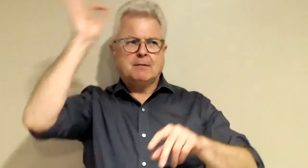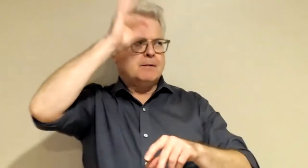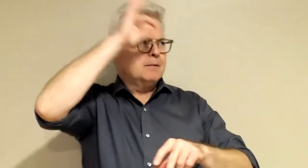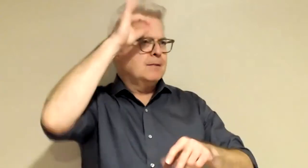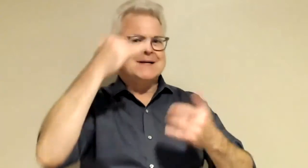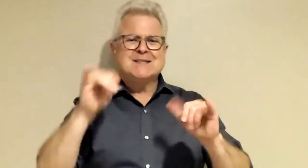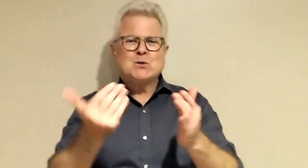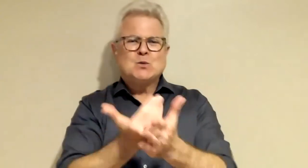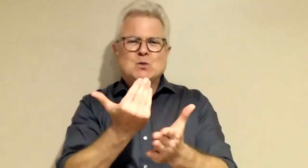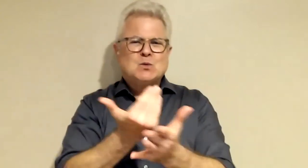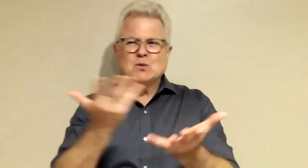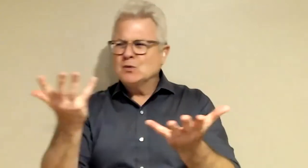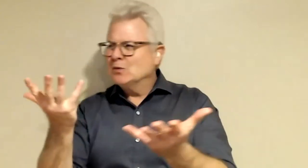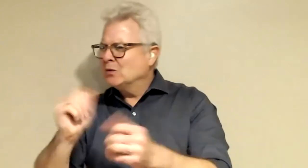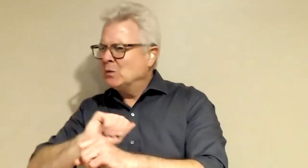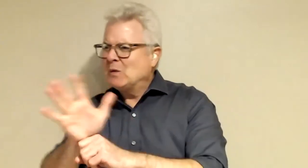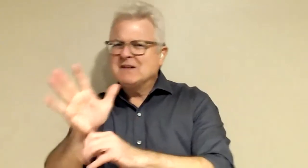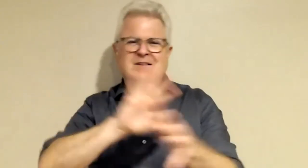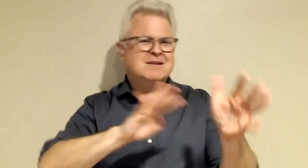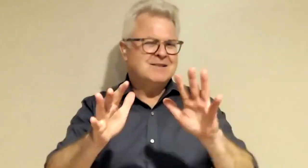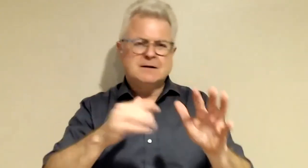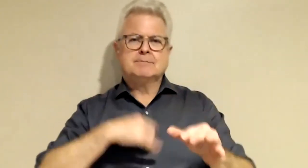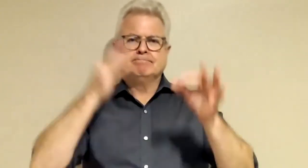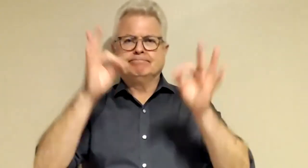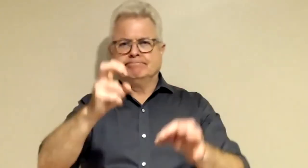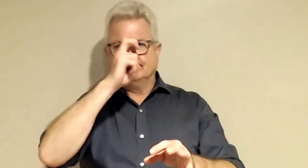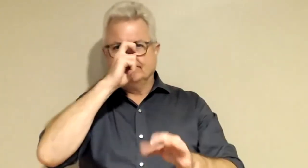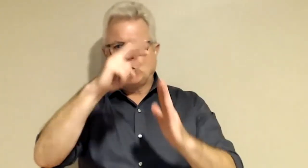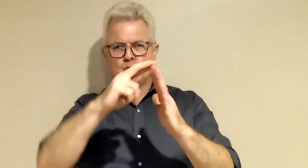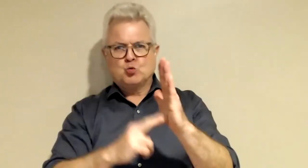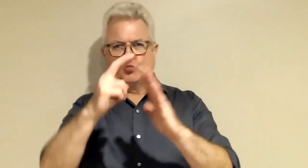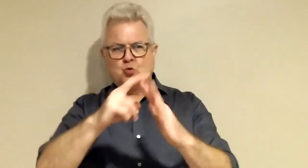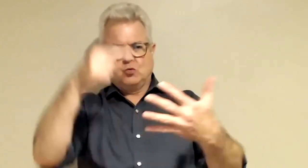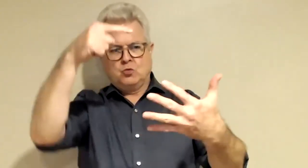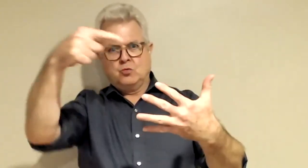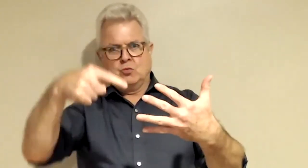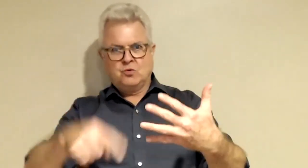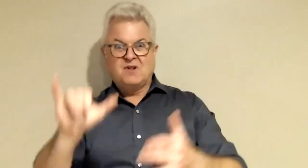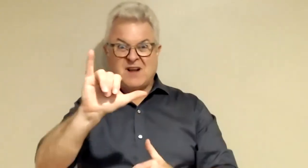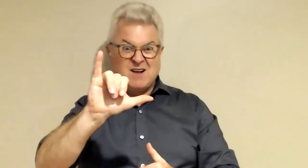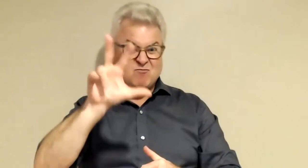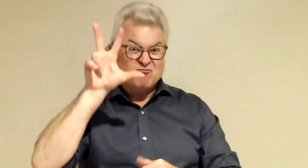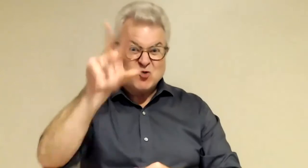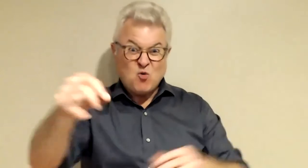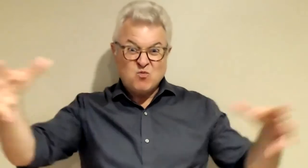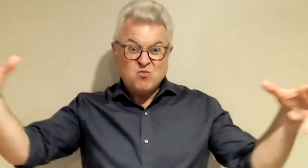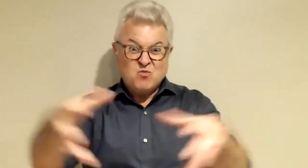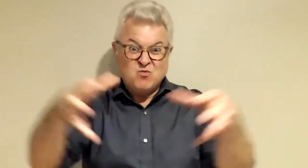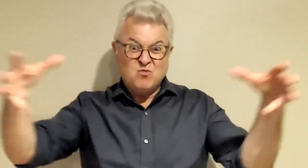accord. Remember, last year, we were very new to this pandemic. We were unaware of a lot of things, and we had to set a lot of strict guidelines at